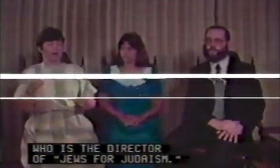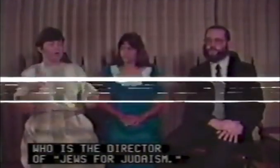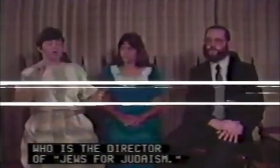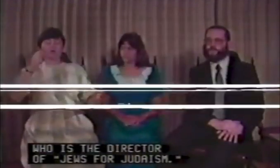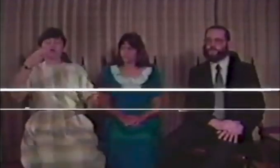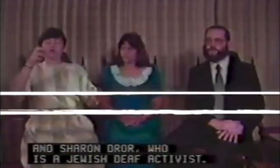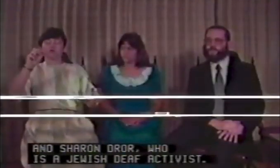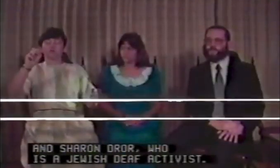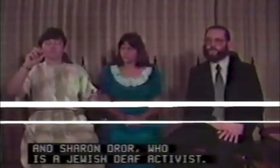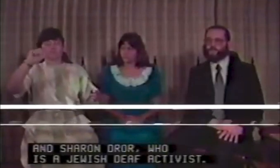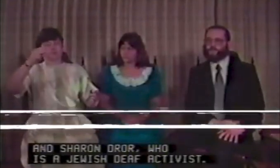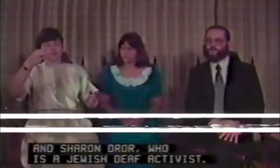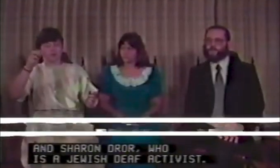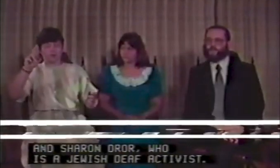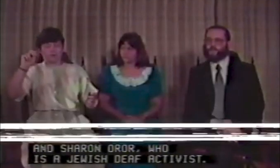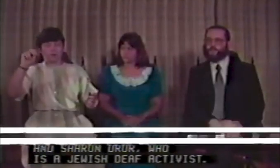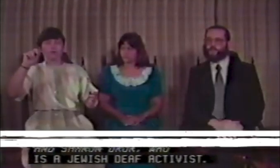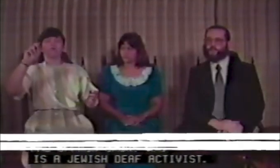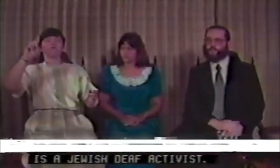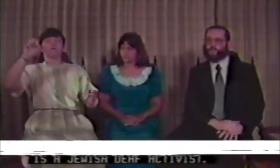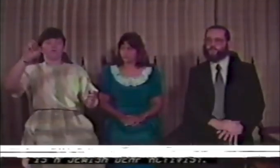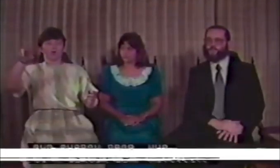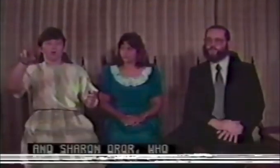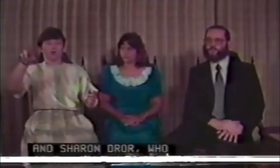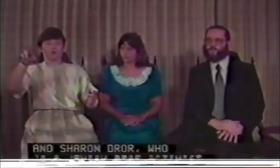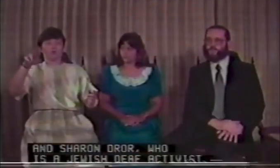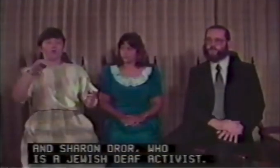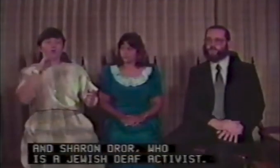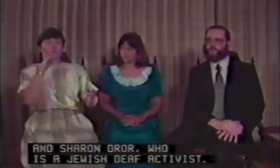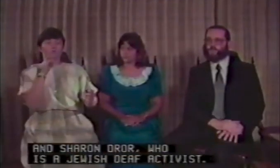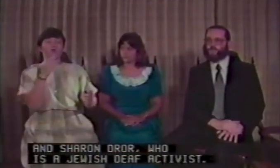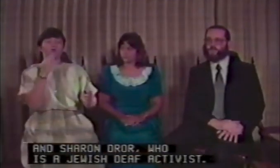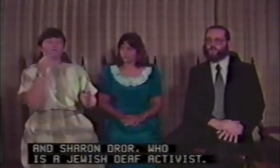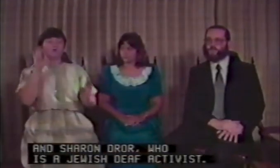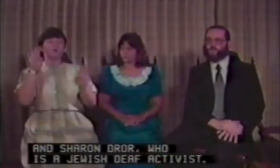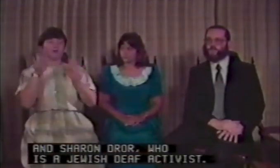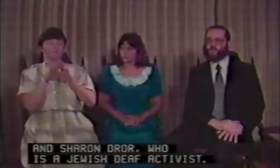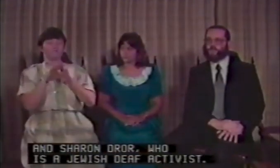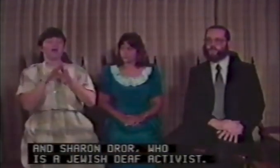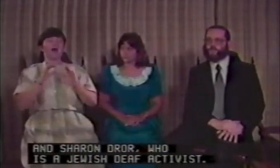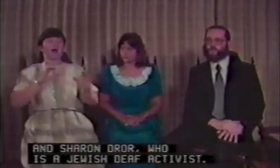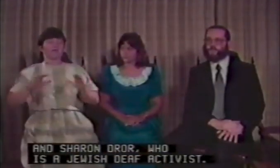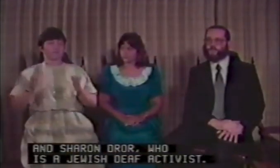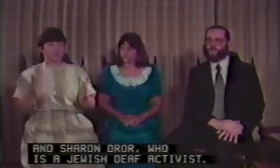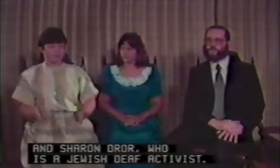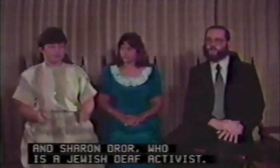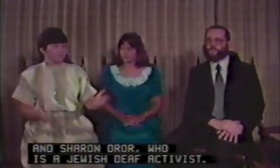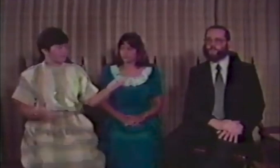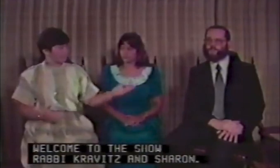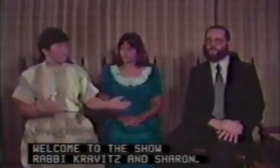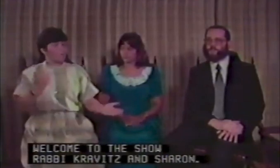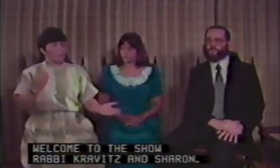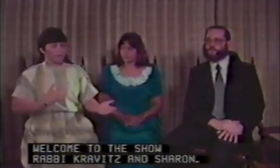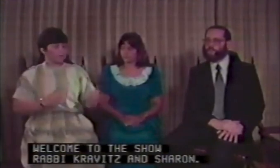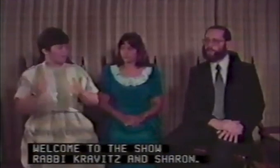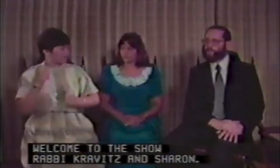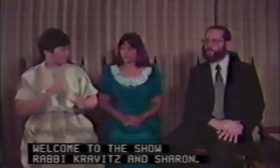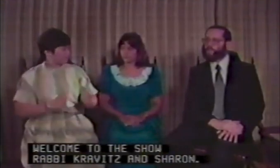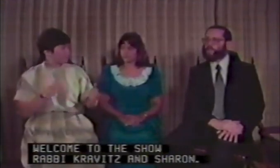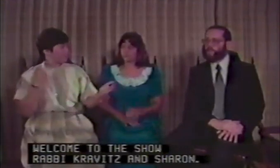and Sharon Rohr, who is the Jewish death activist. Welcome to the show,